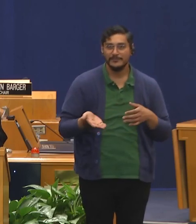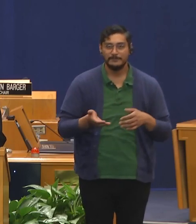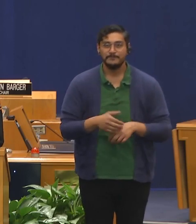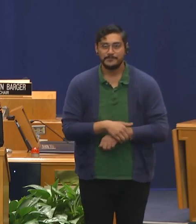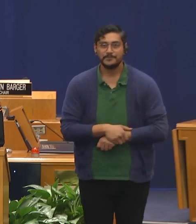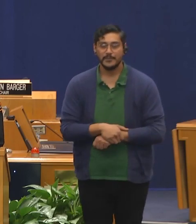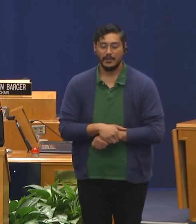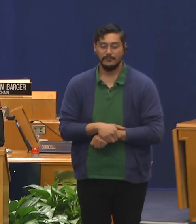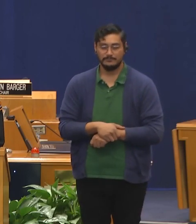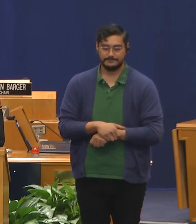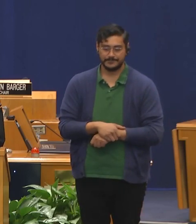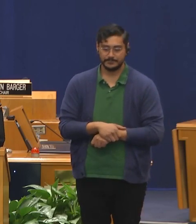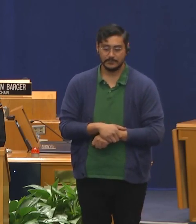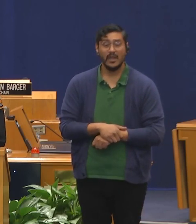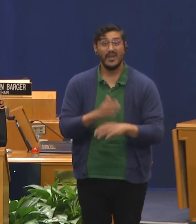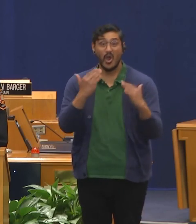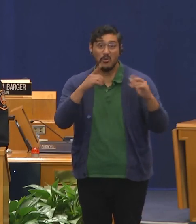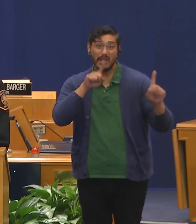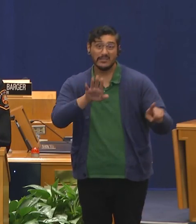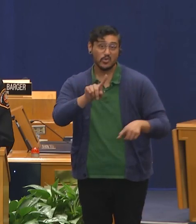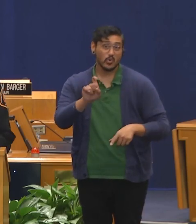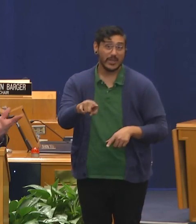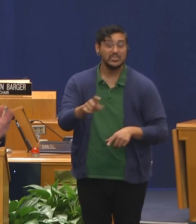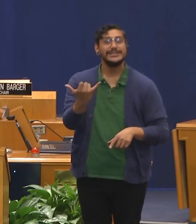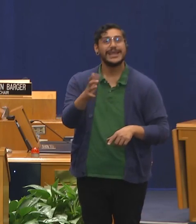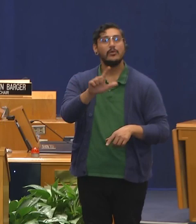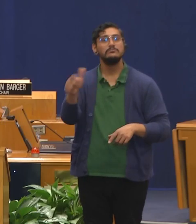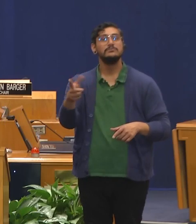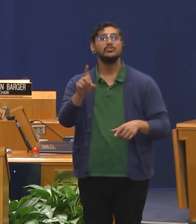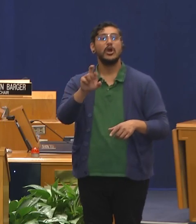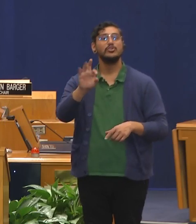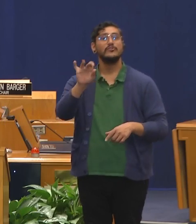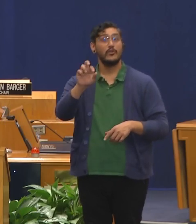system. So I hope that answers your questions, and I'm going to pass to Dr. Ferrer.